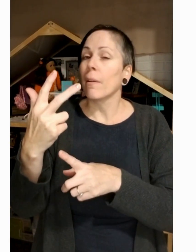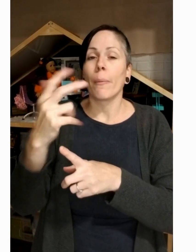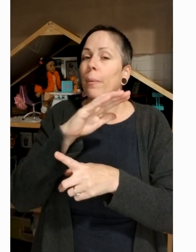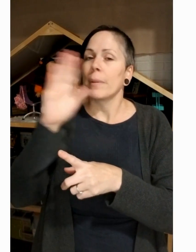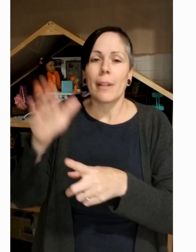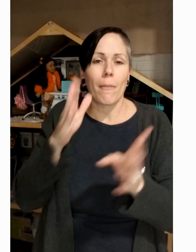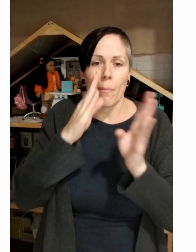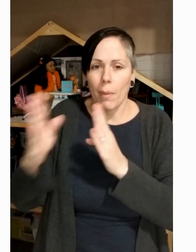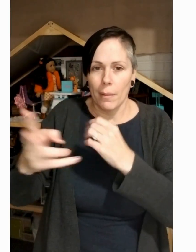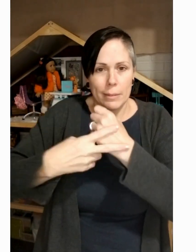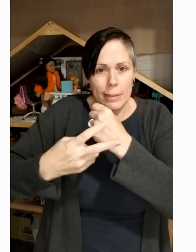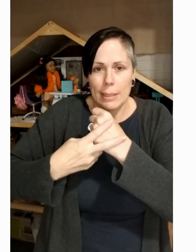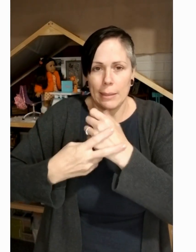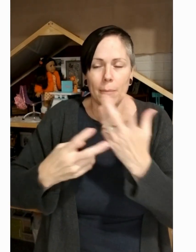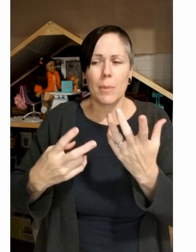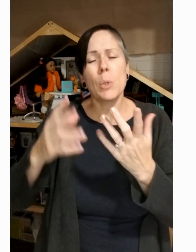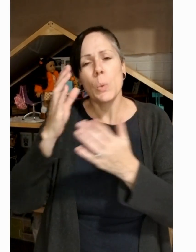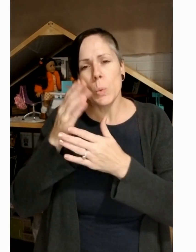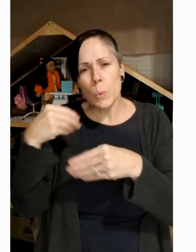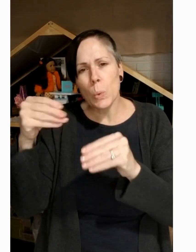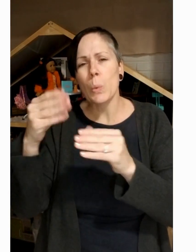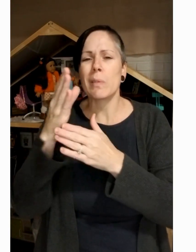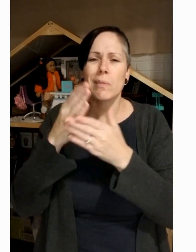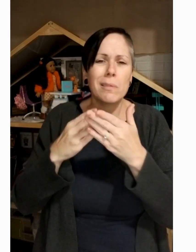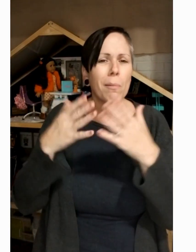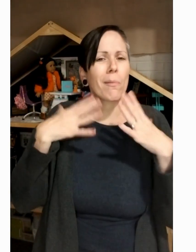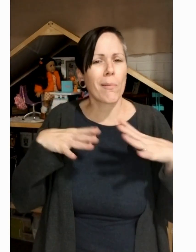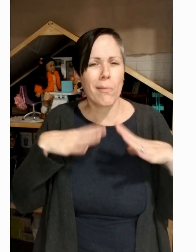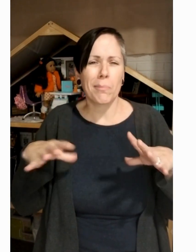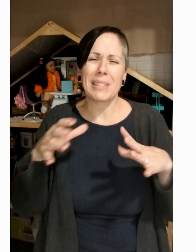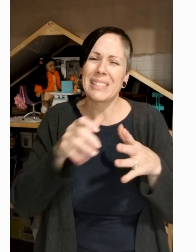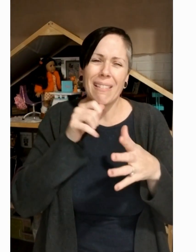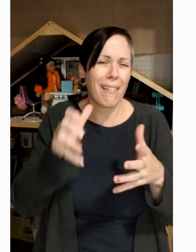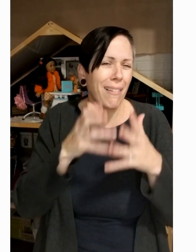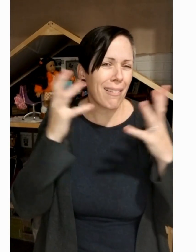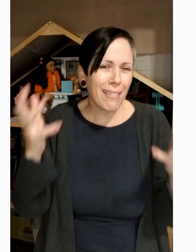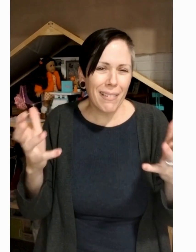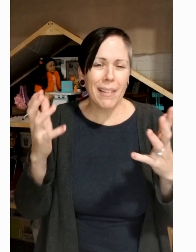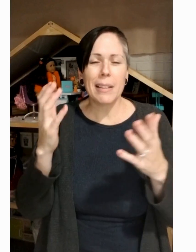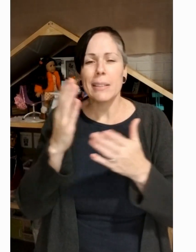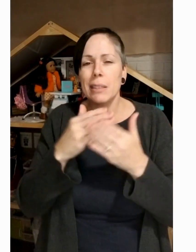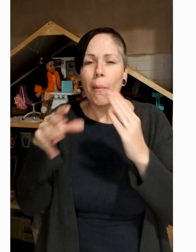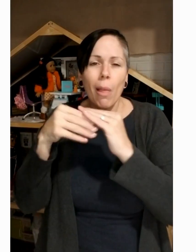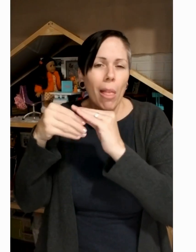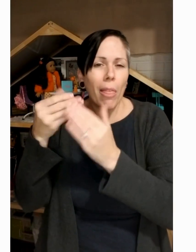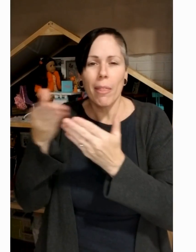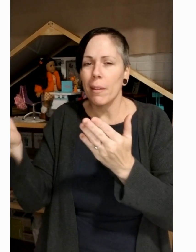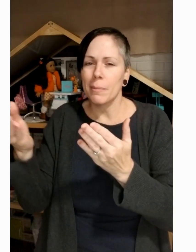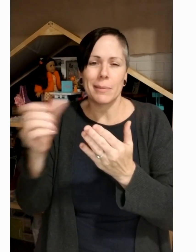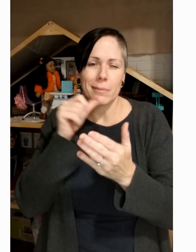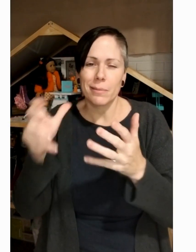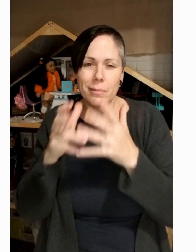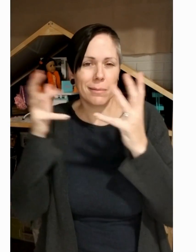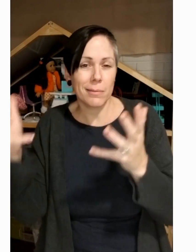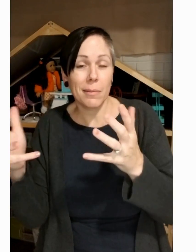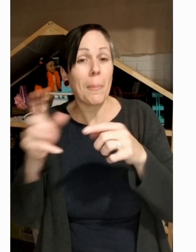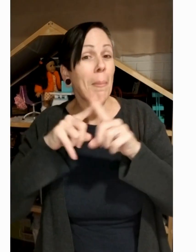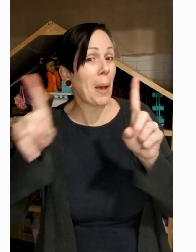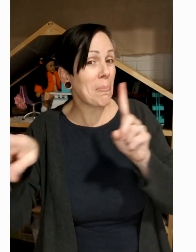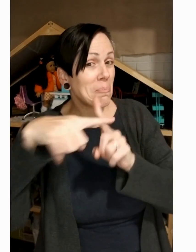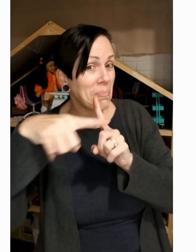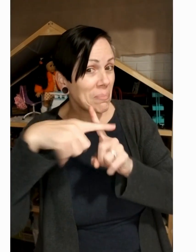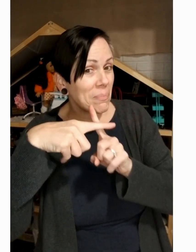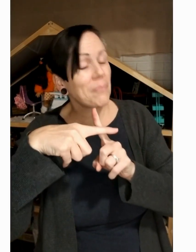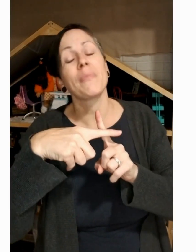all. On a positive note, we registered or we like purchased 2 vendor tables